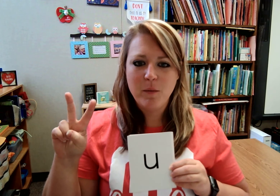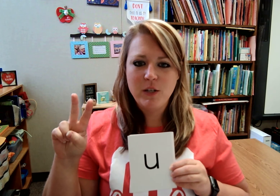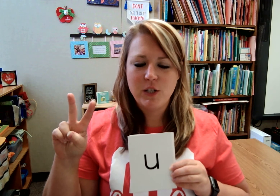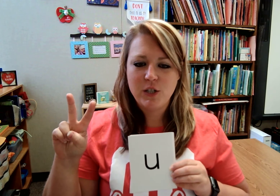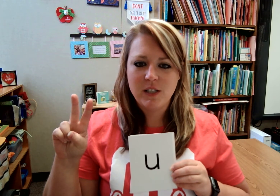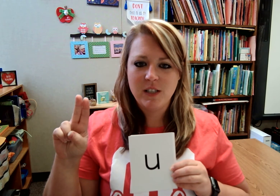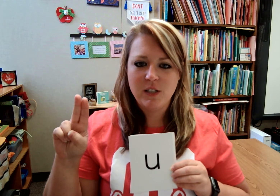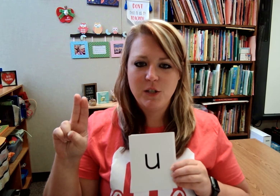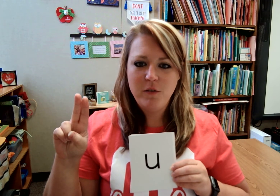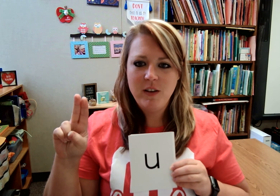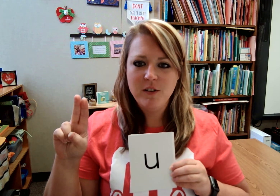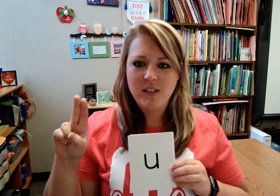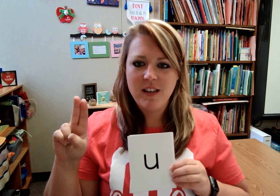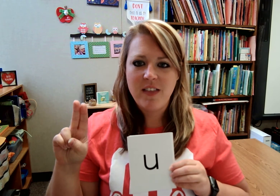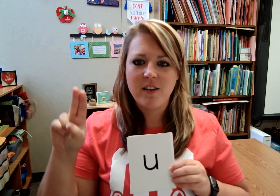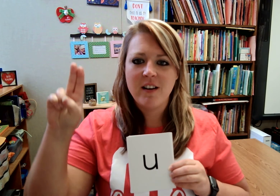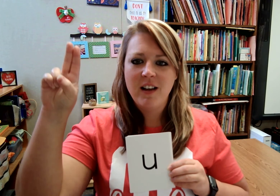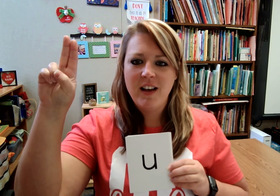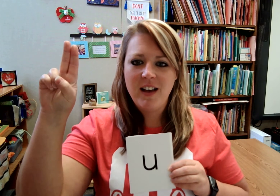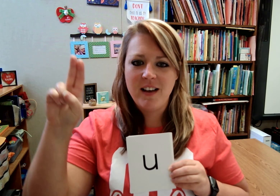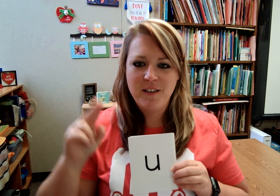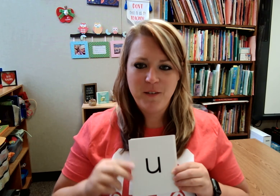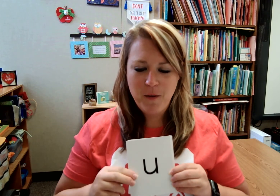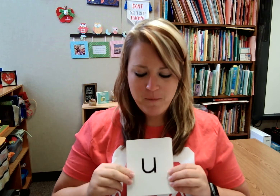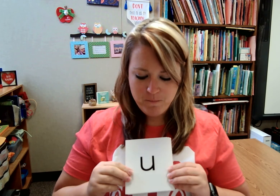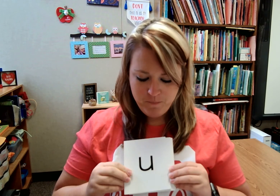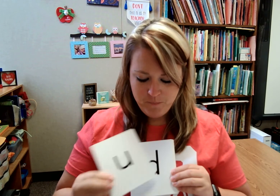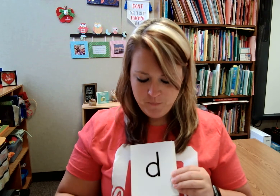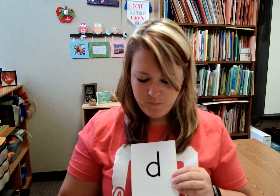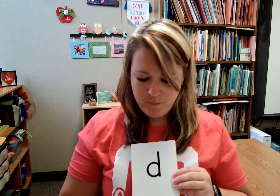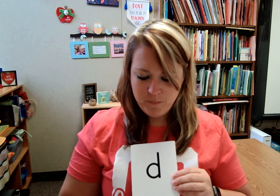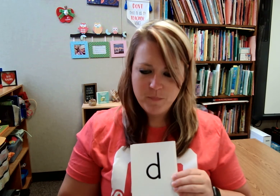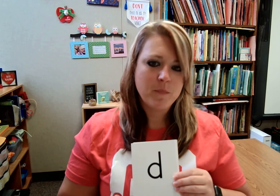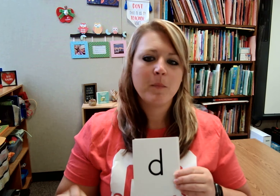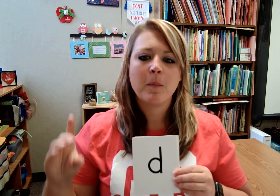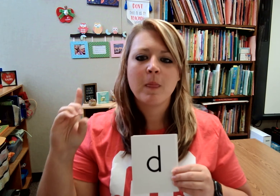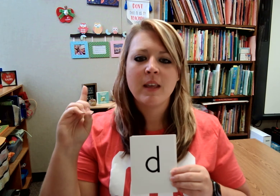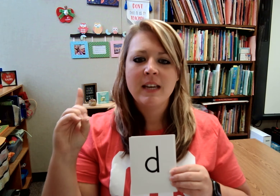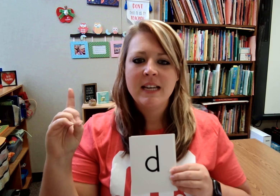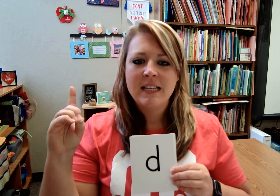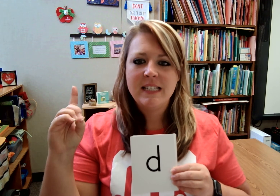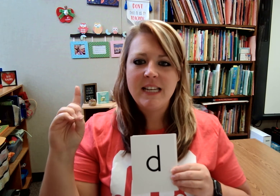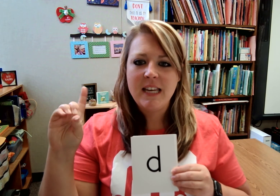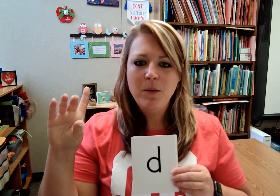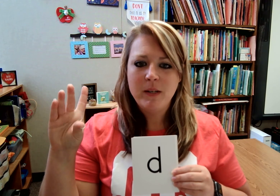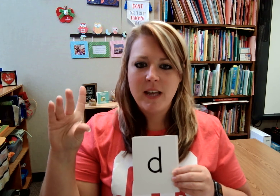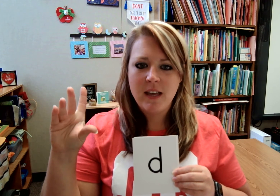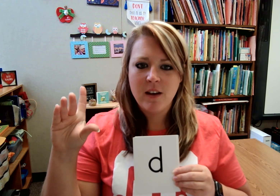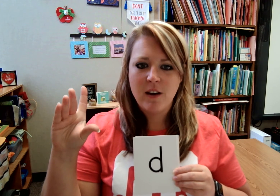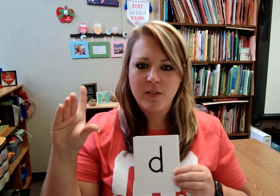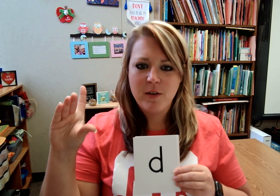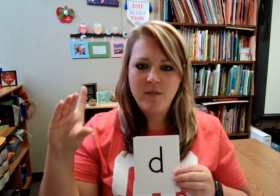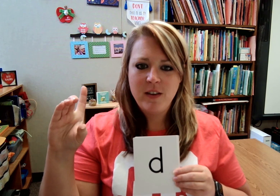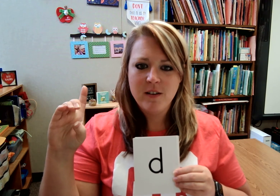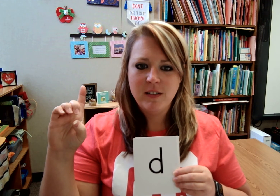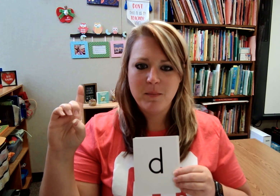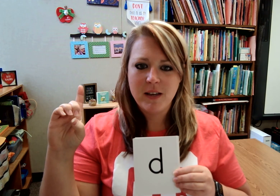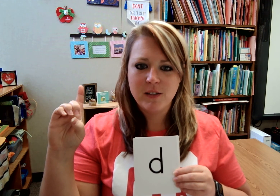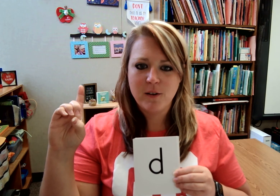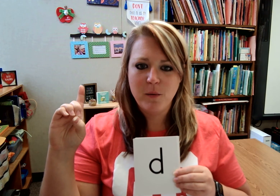language, it's just these 2 fingers together. D, we take our 3 fingers and make a circle with